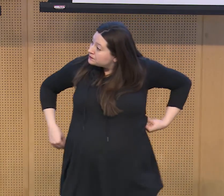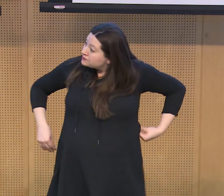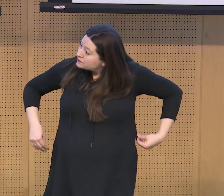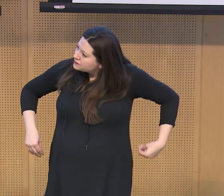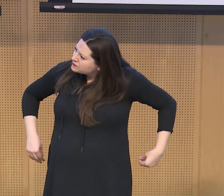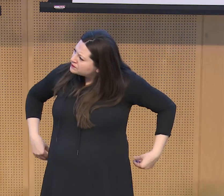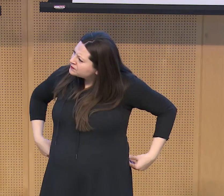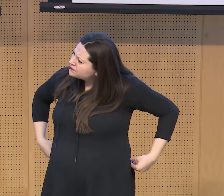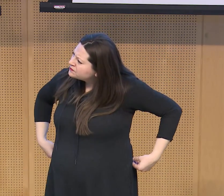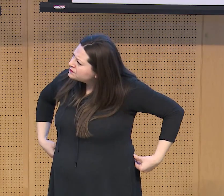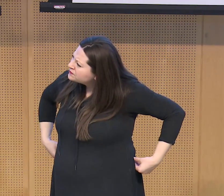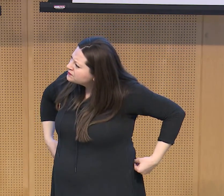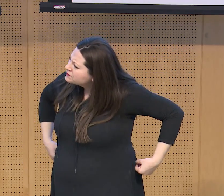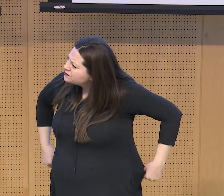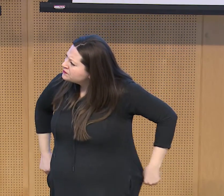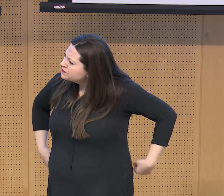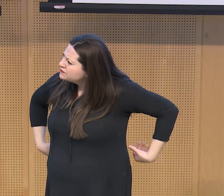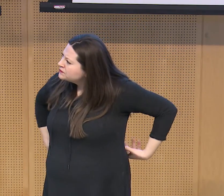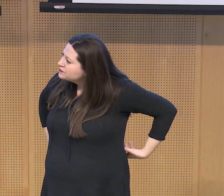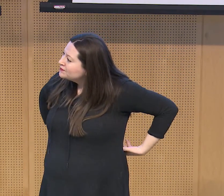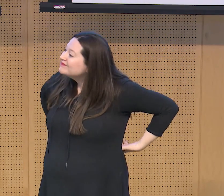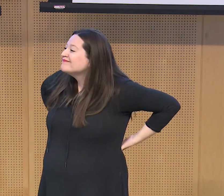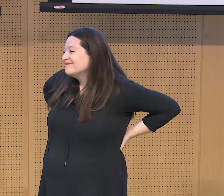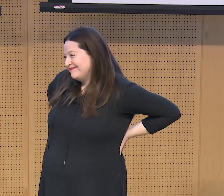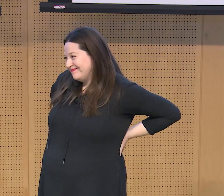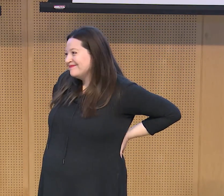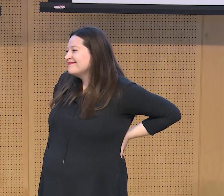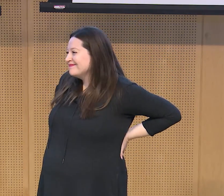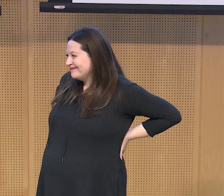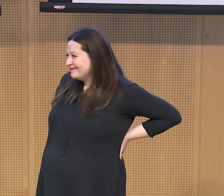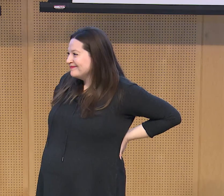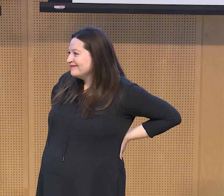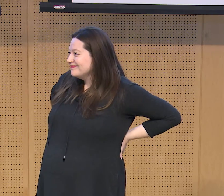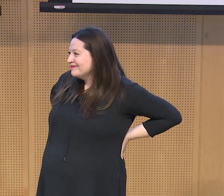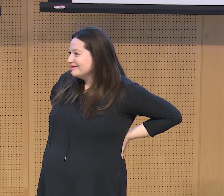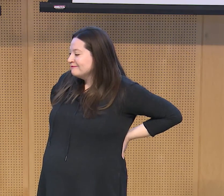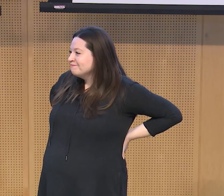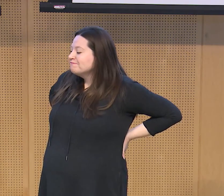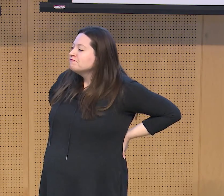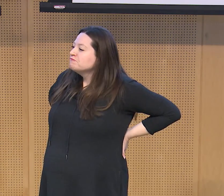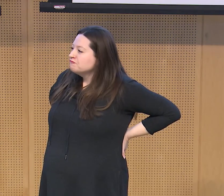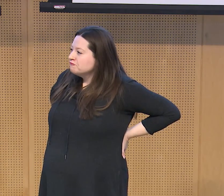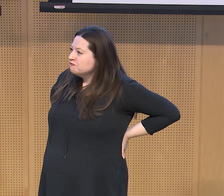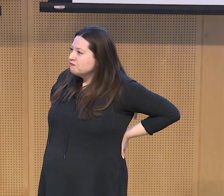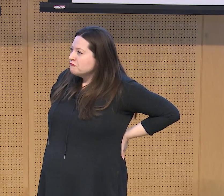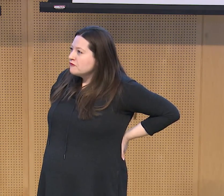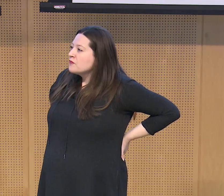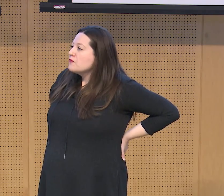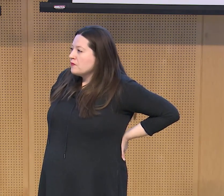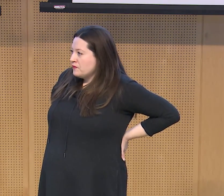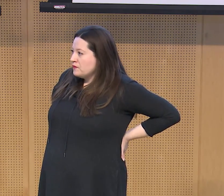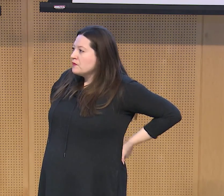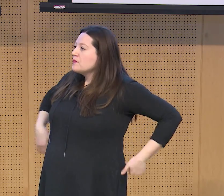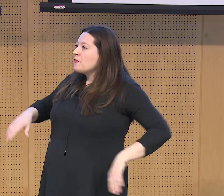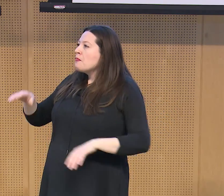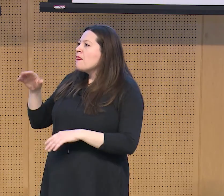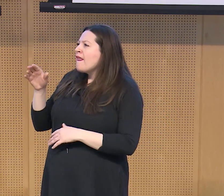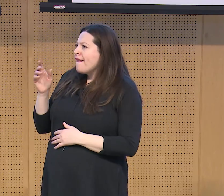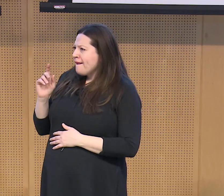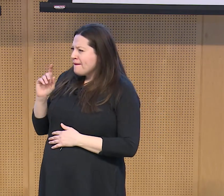It says campus groups. Now, is that replacing the old system with EVR, the events registration system? Is that